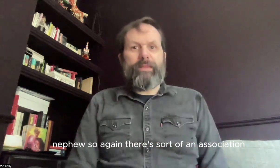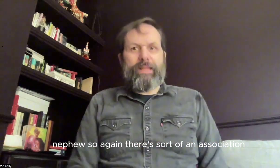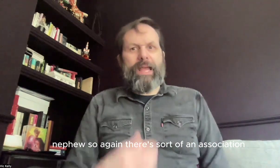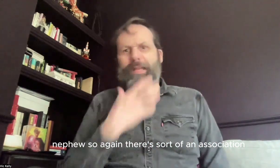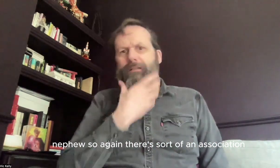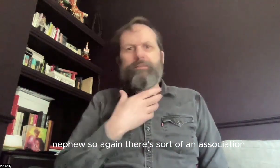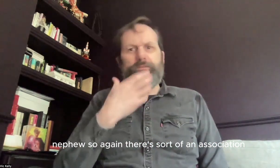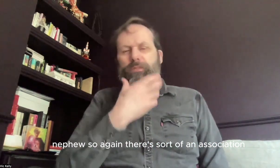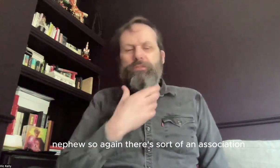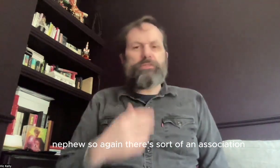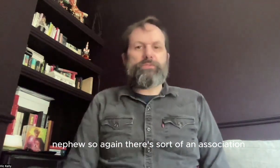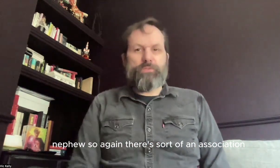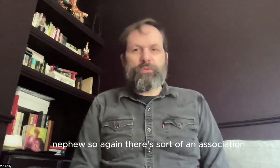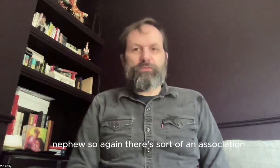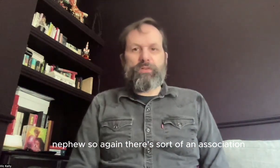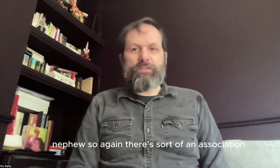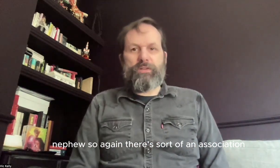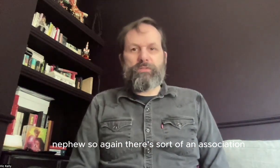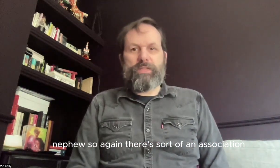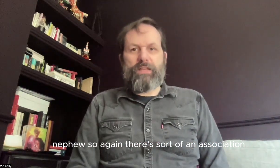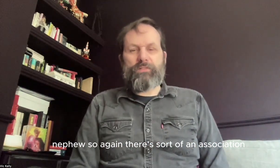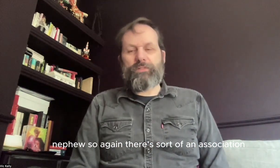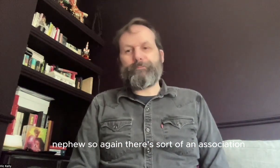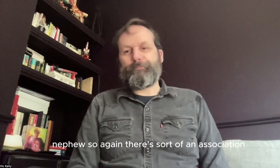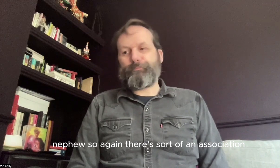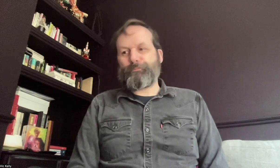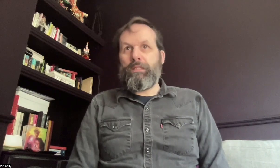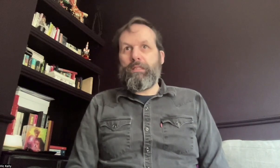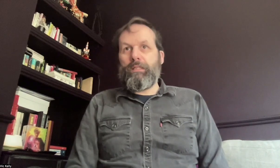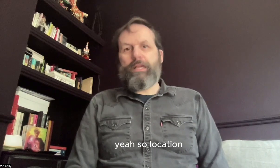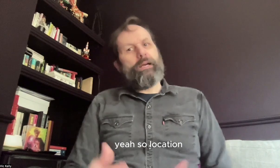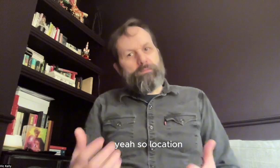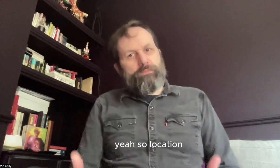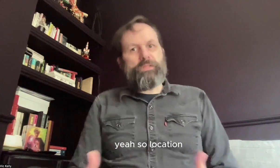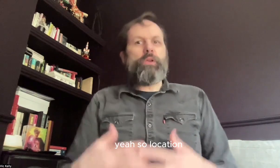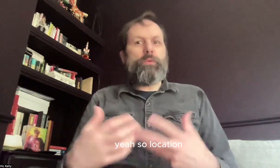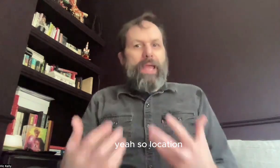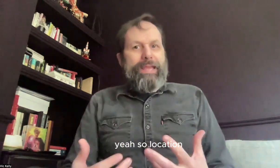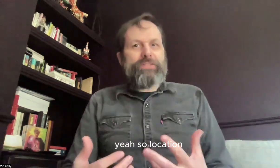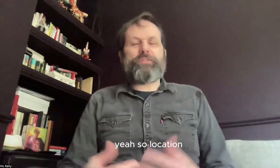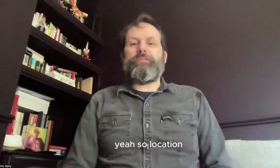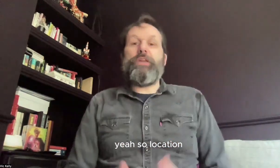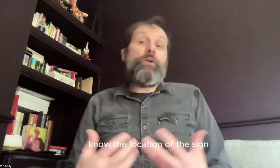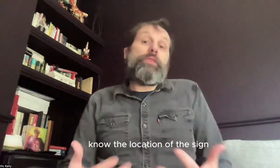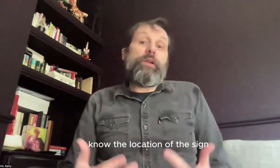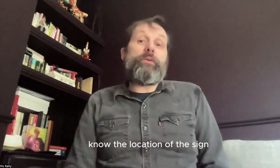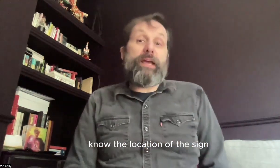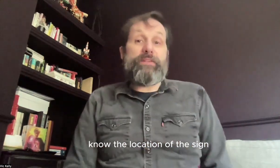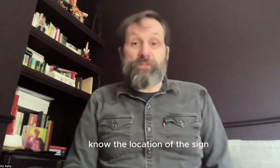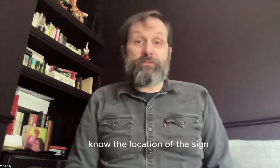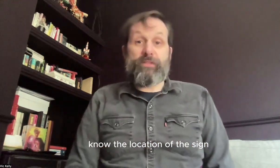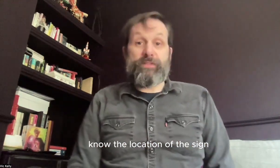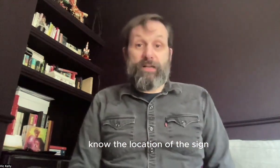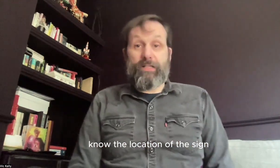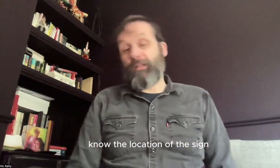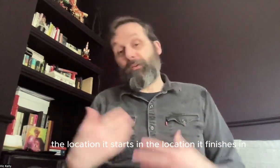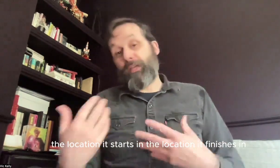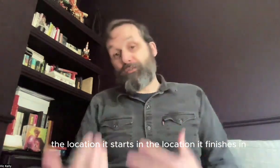So again, there's sort of an association. Yeah, so location, know the location of the sign, the location